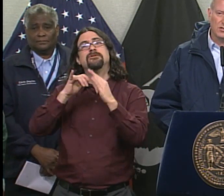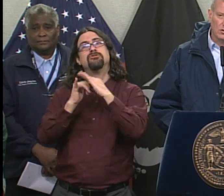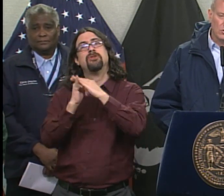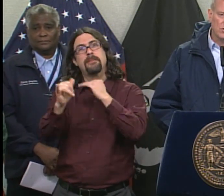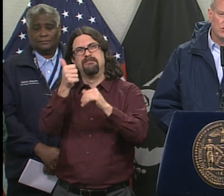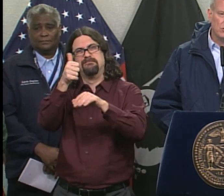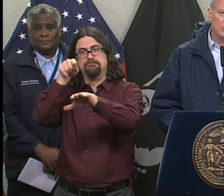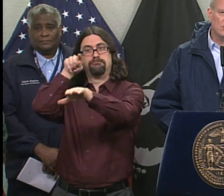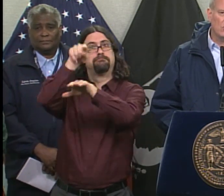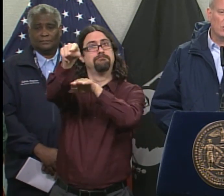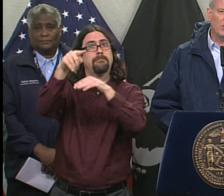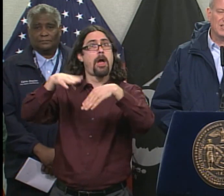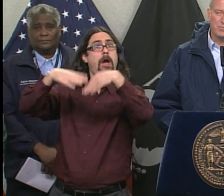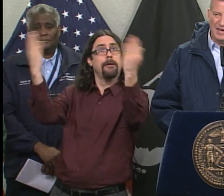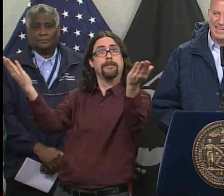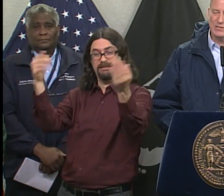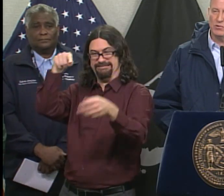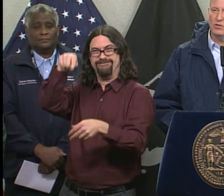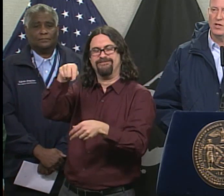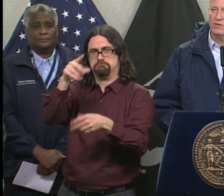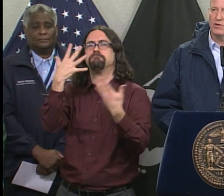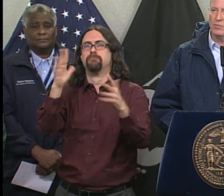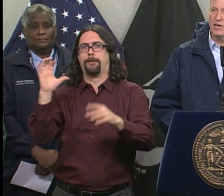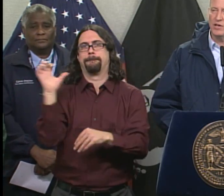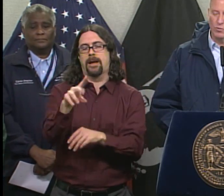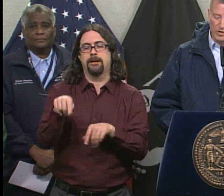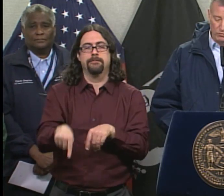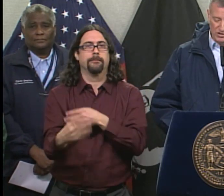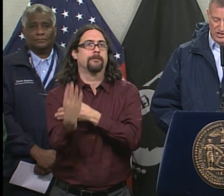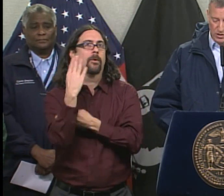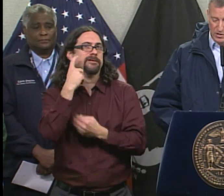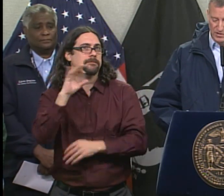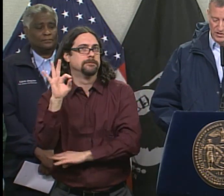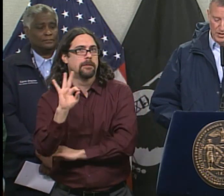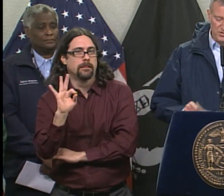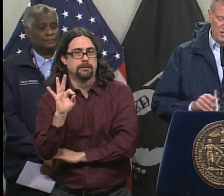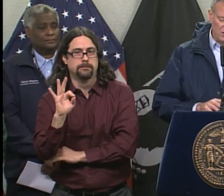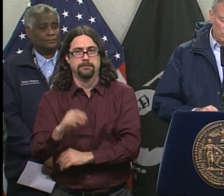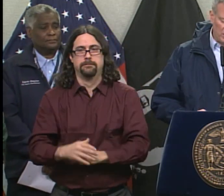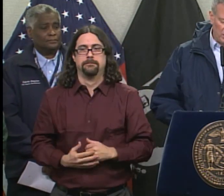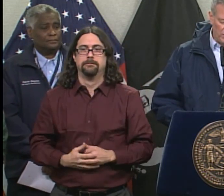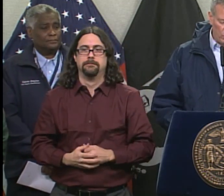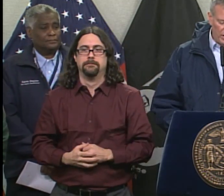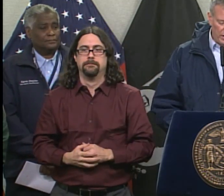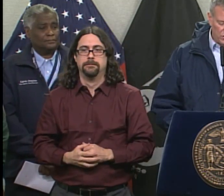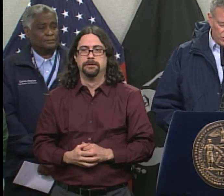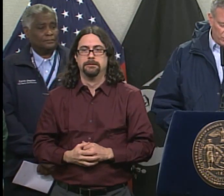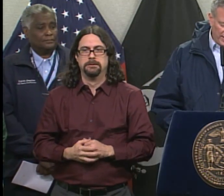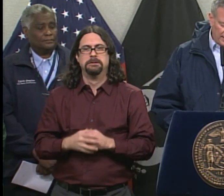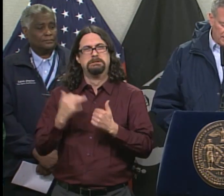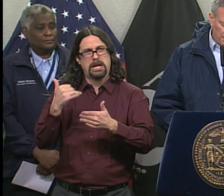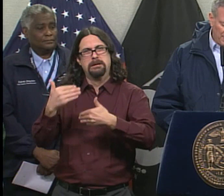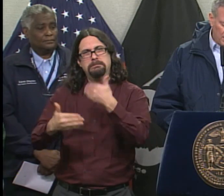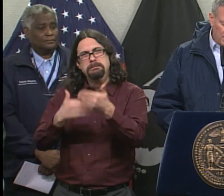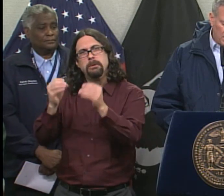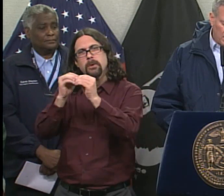as close to as normal as possible for the Monday morning rush hour, and I think the MTA is well on their way to